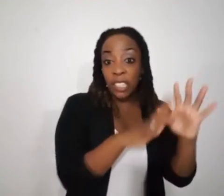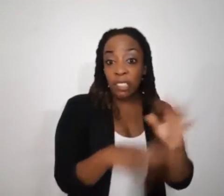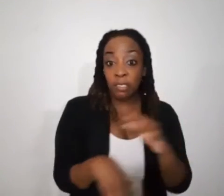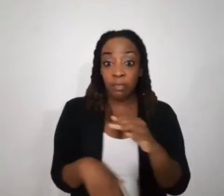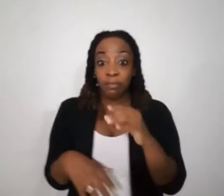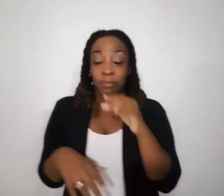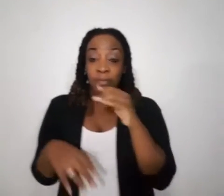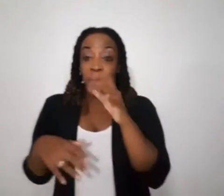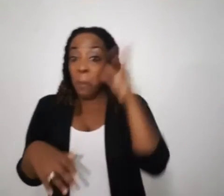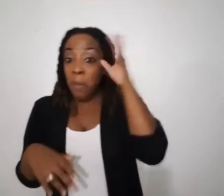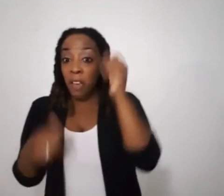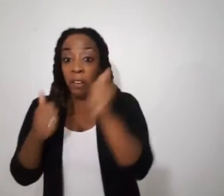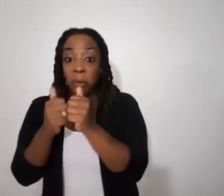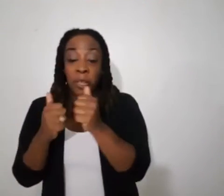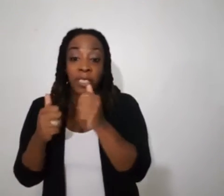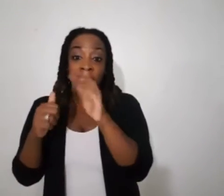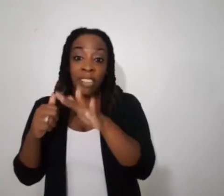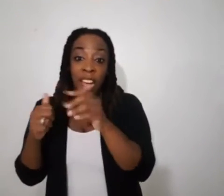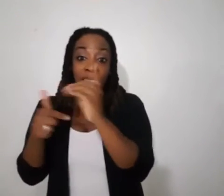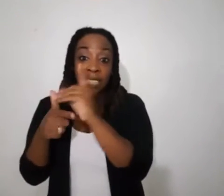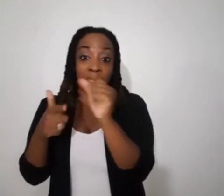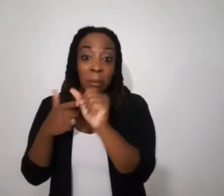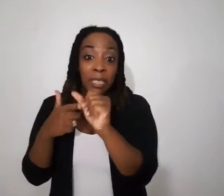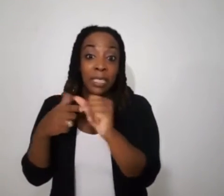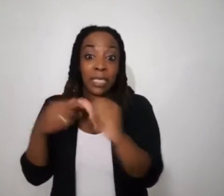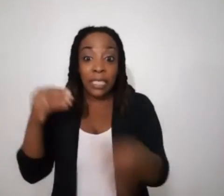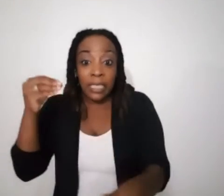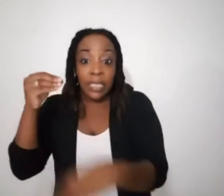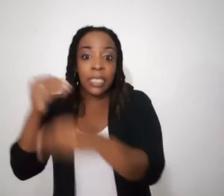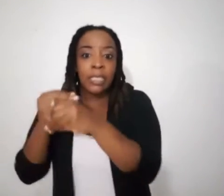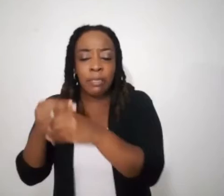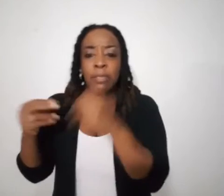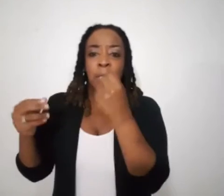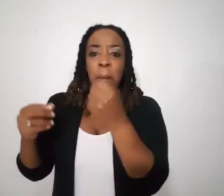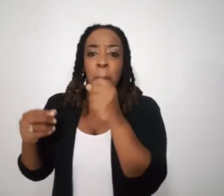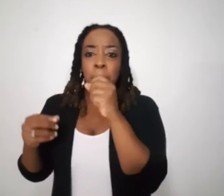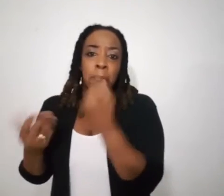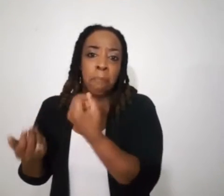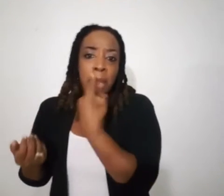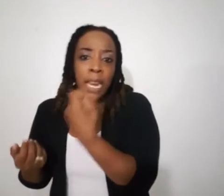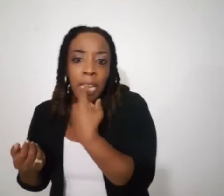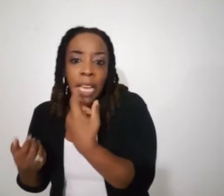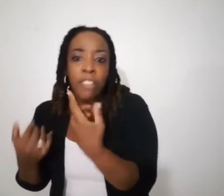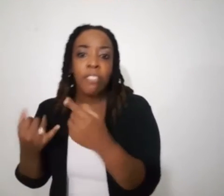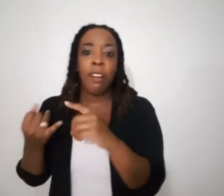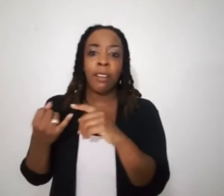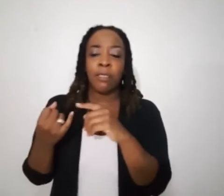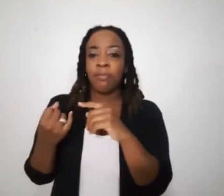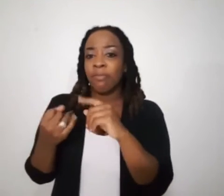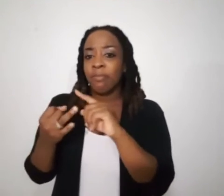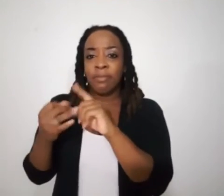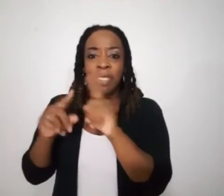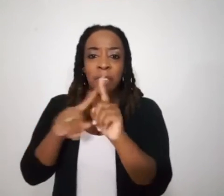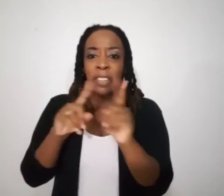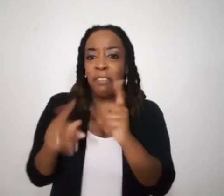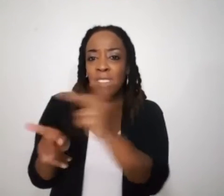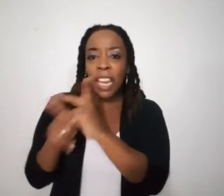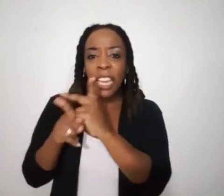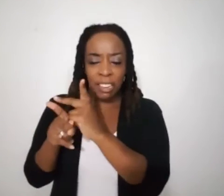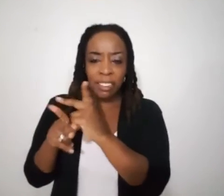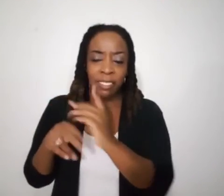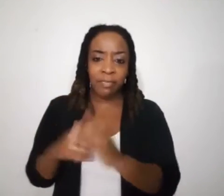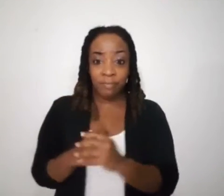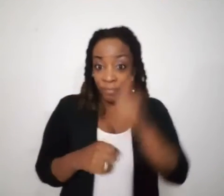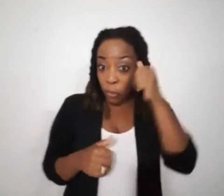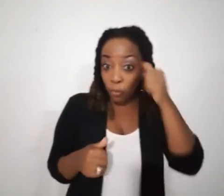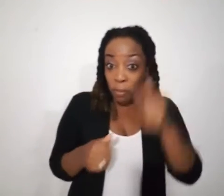things that you have to do. And really, you need to just take care of yourself. You can't take